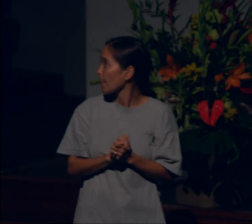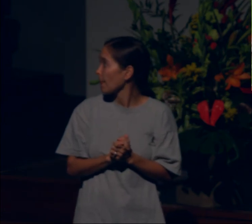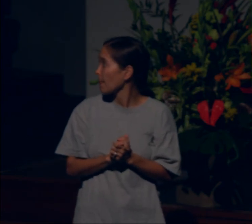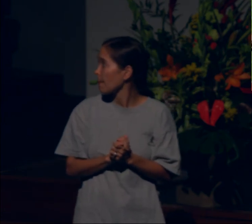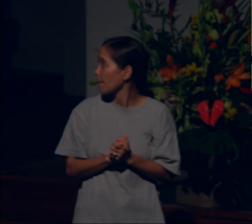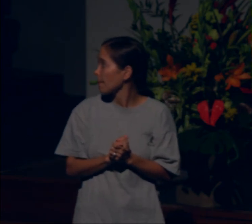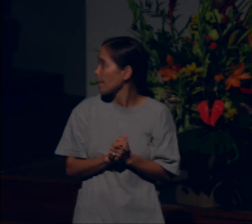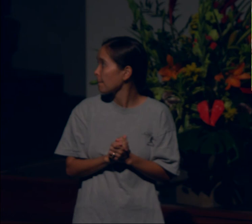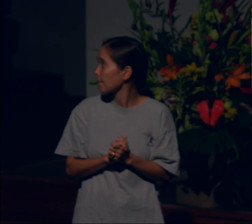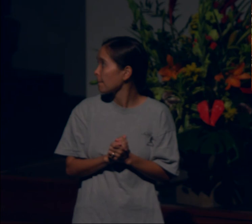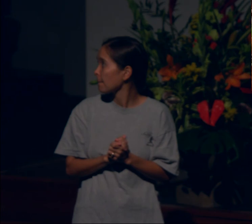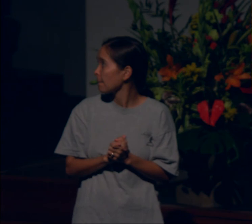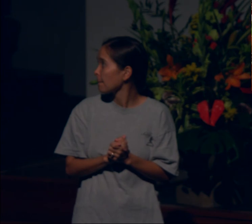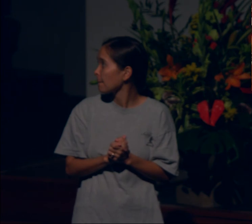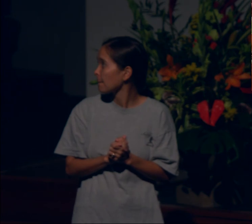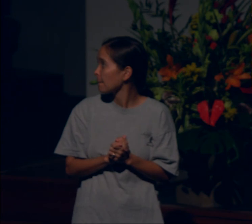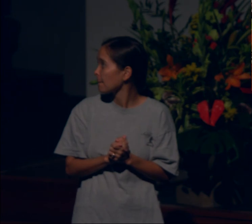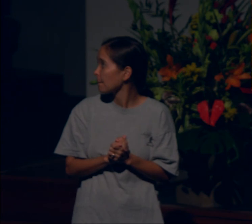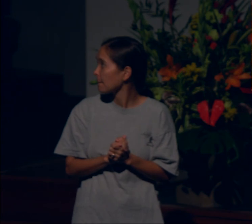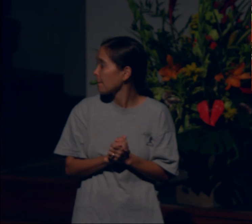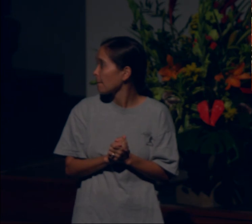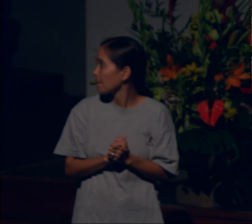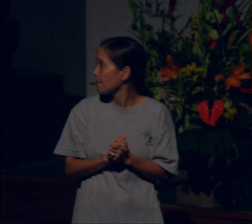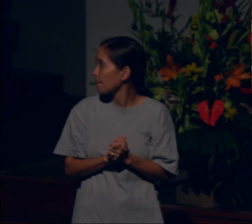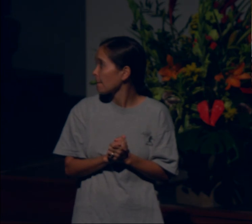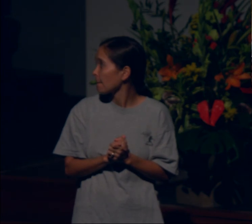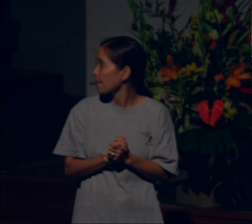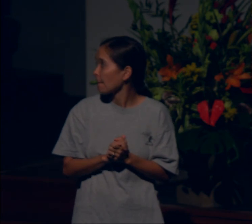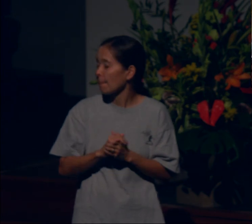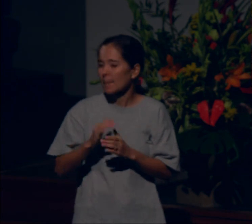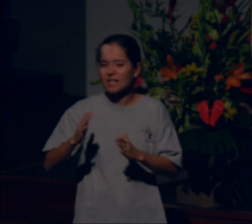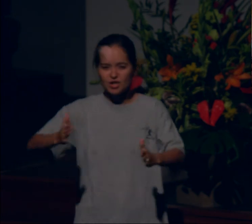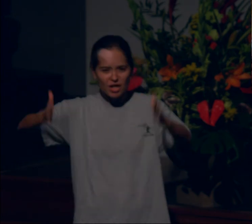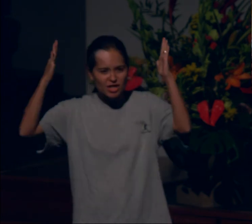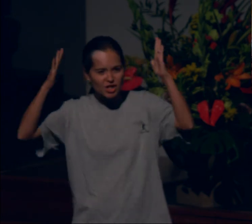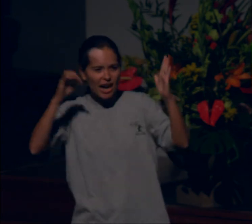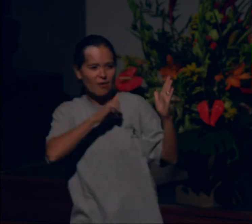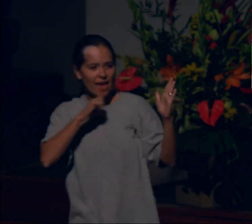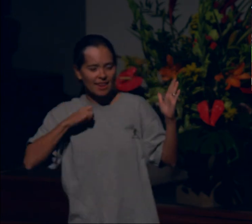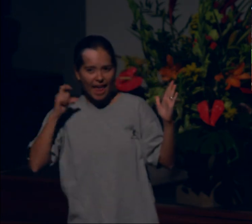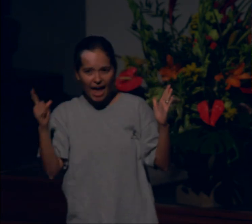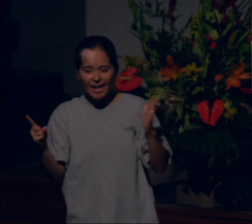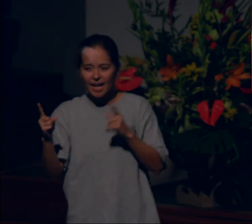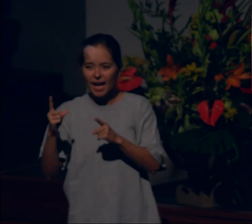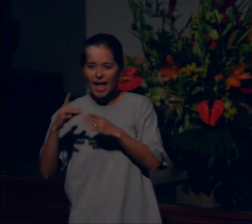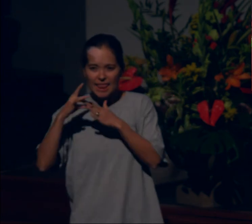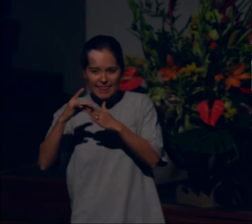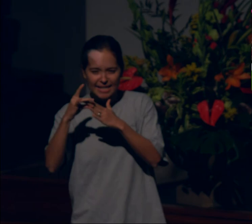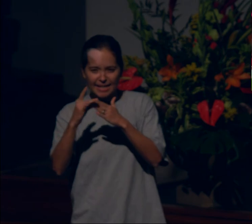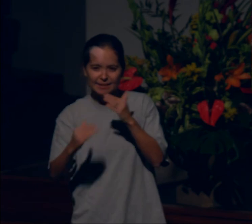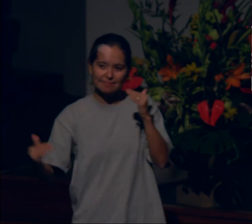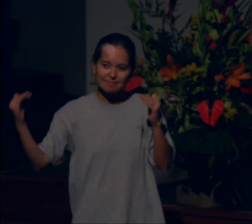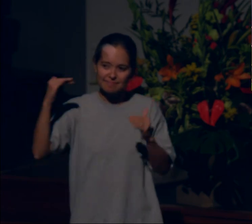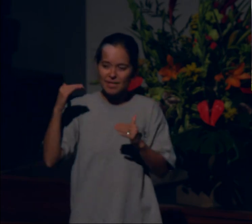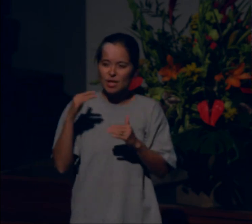Freeman, what a cut! Touchdown, Atlanta! And Atlanta has grabbed the lead in Super Bowl